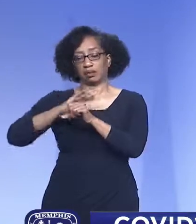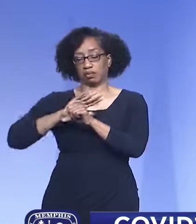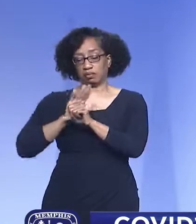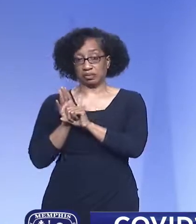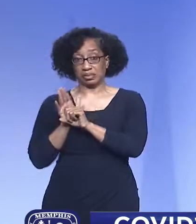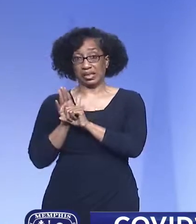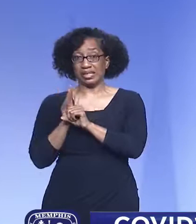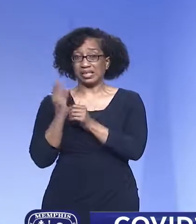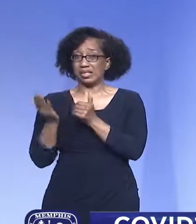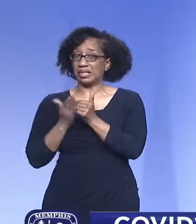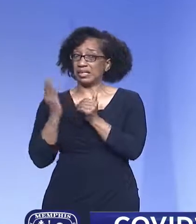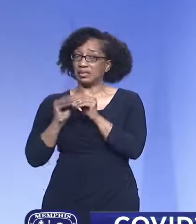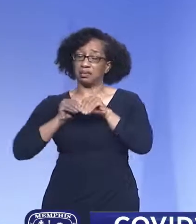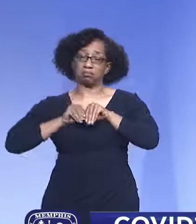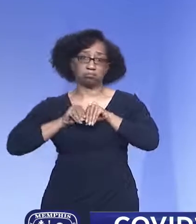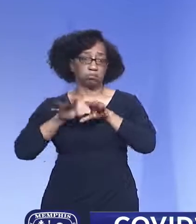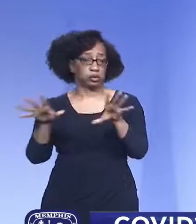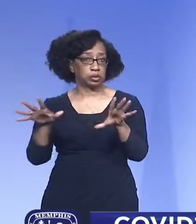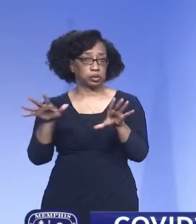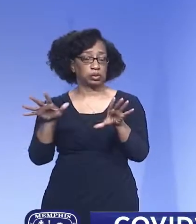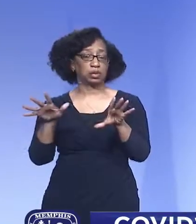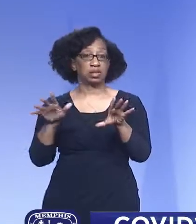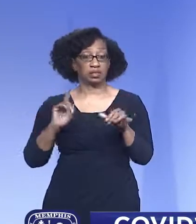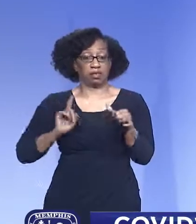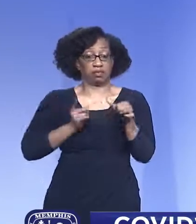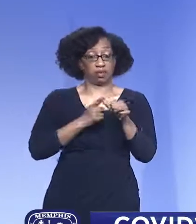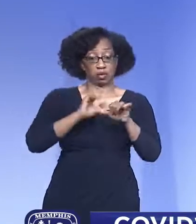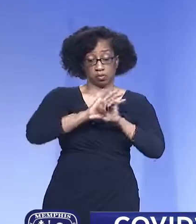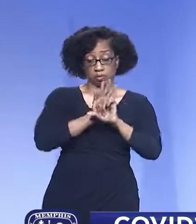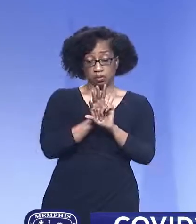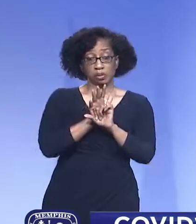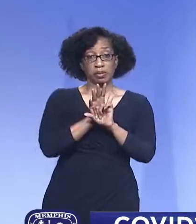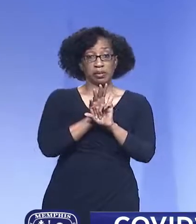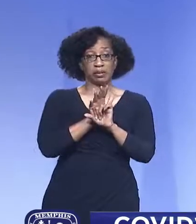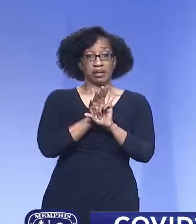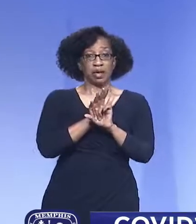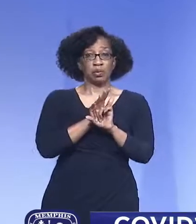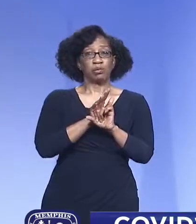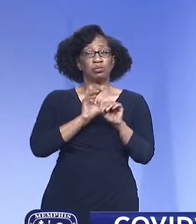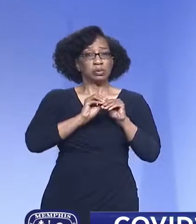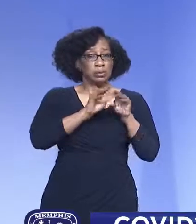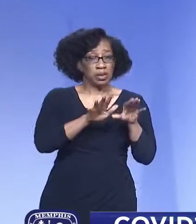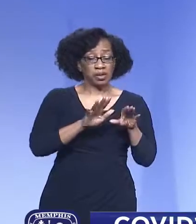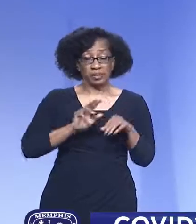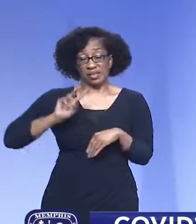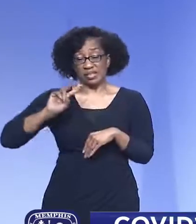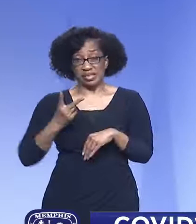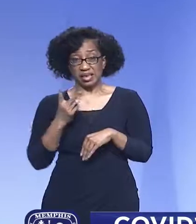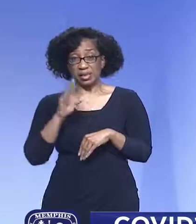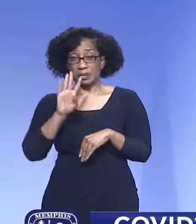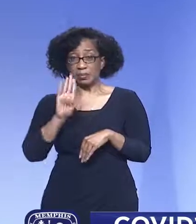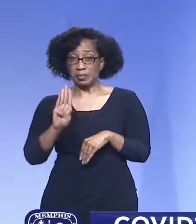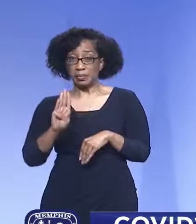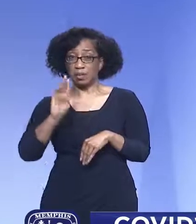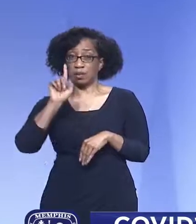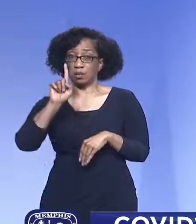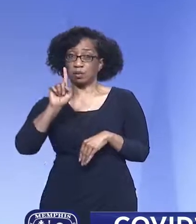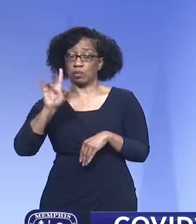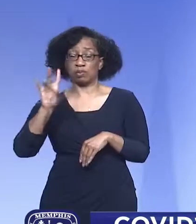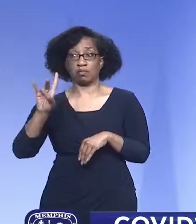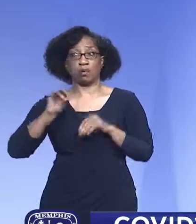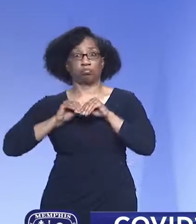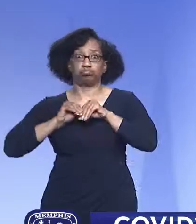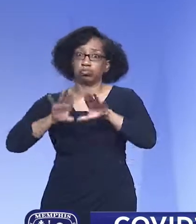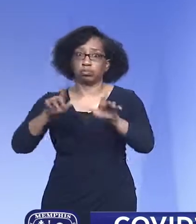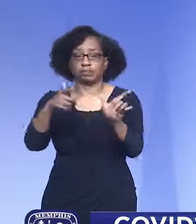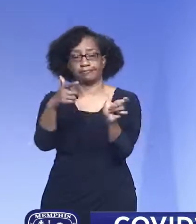the original virus that we're dealing with. And so ours just simply could be, if you notice our data,